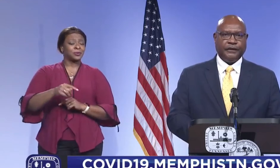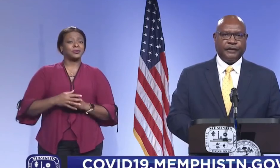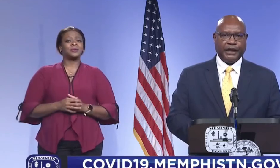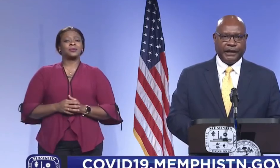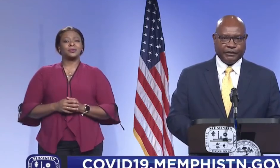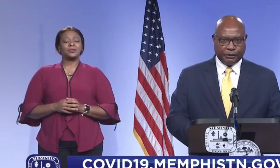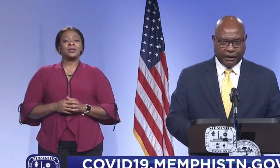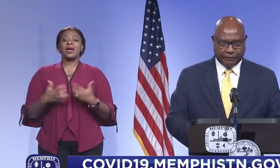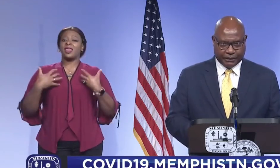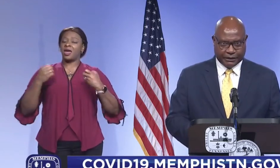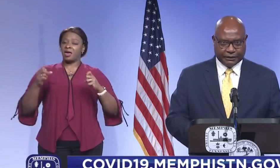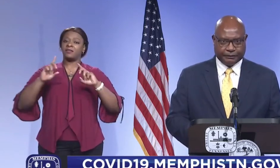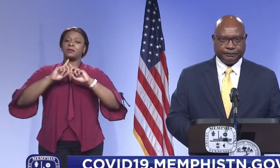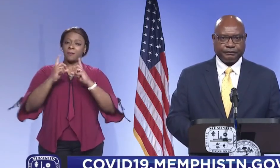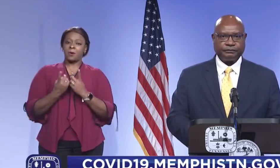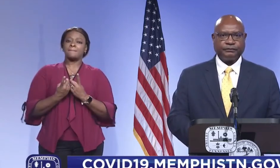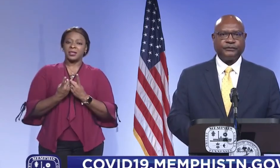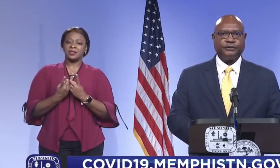The Health Department,